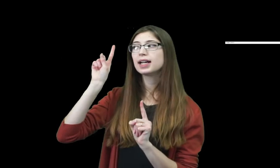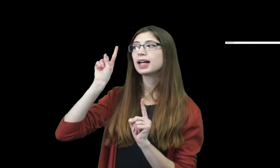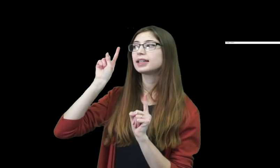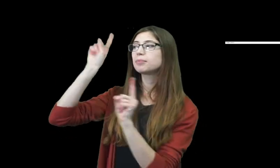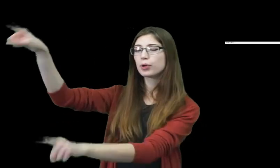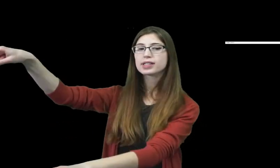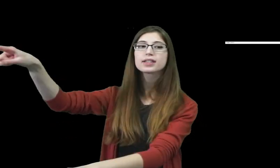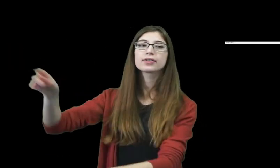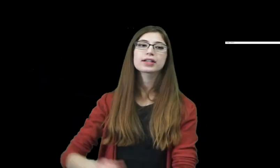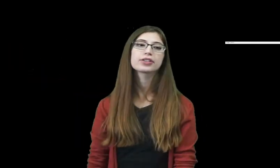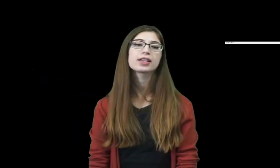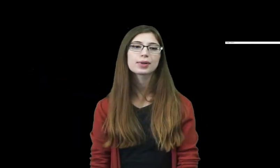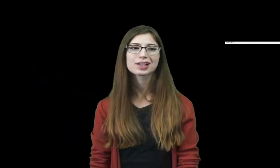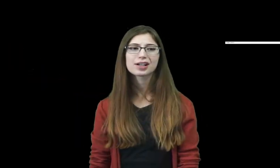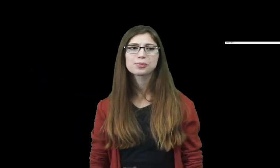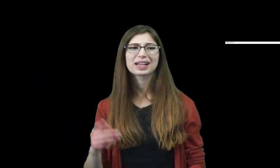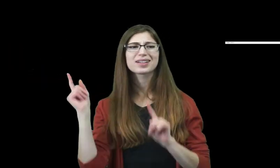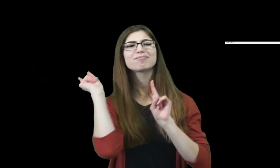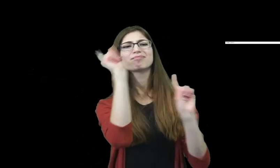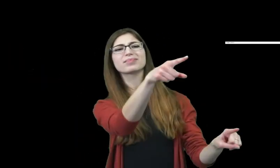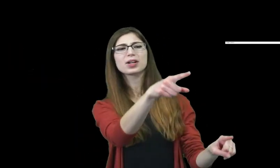and then point in the direction that you want to go. Like, go over there.